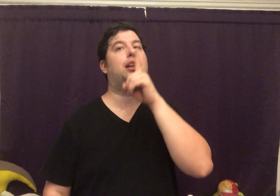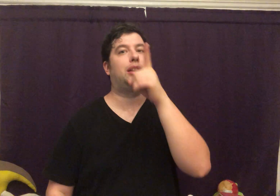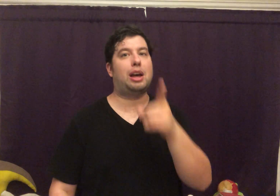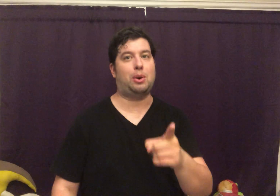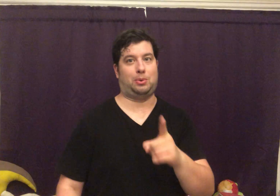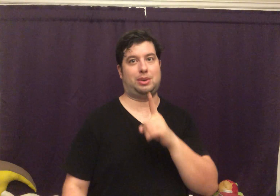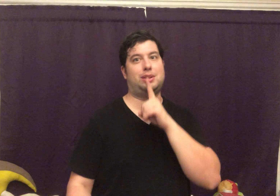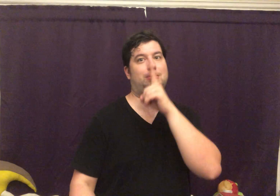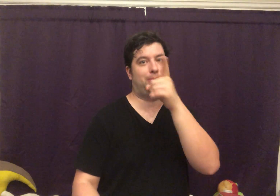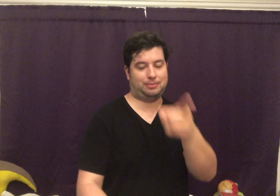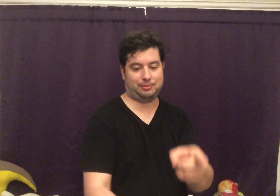alone.